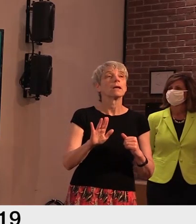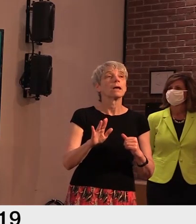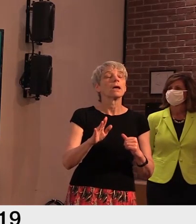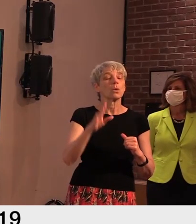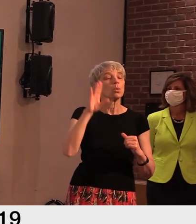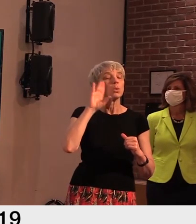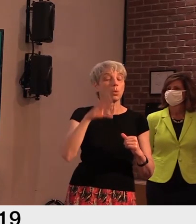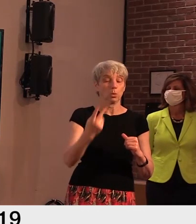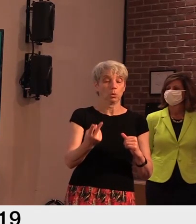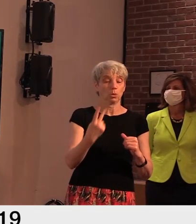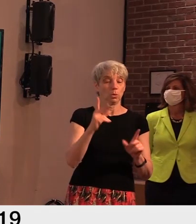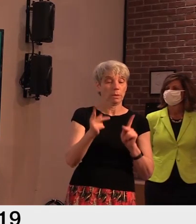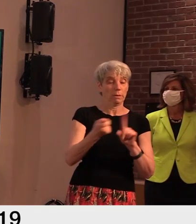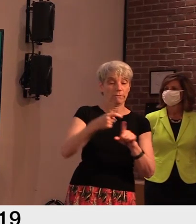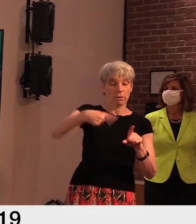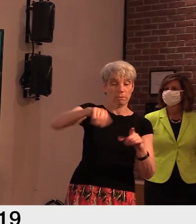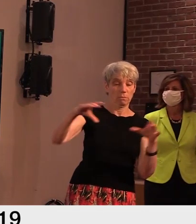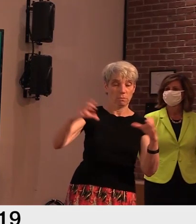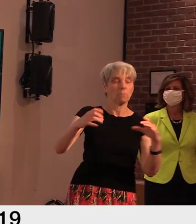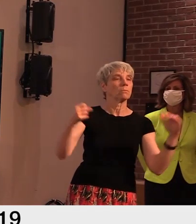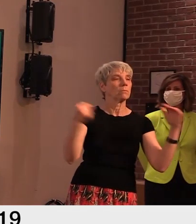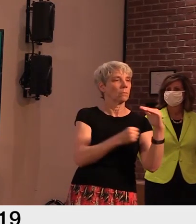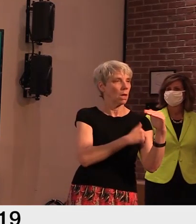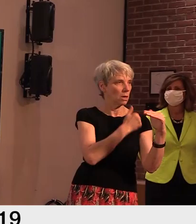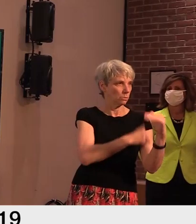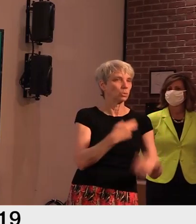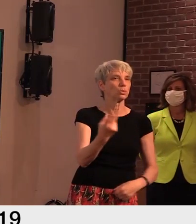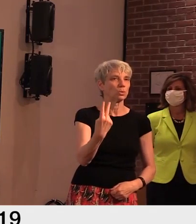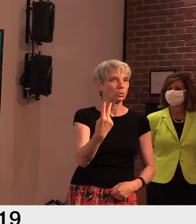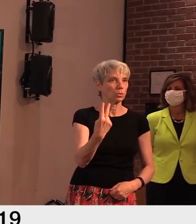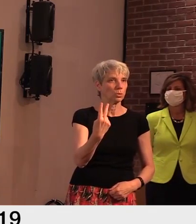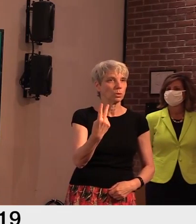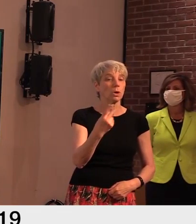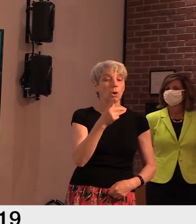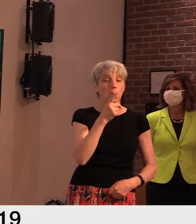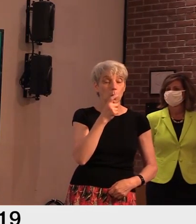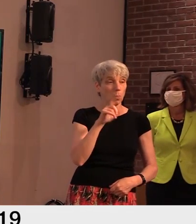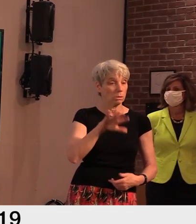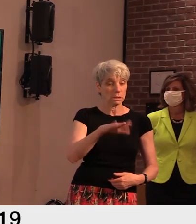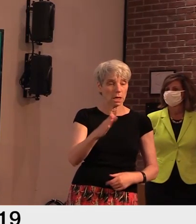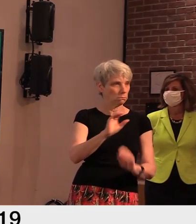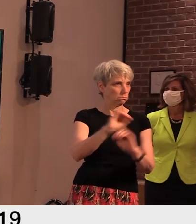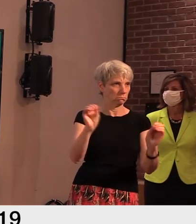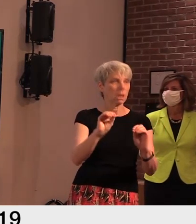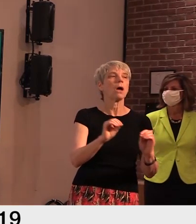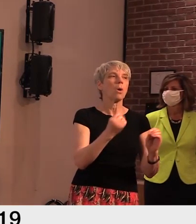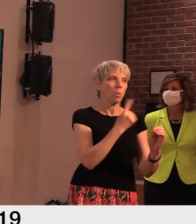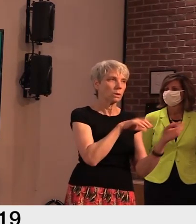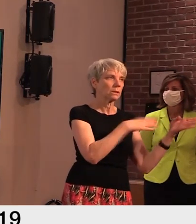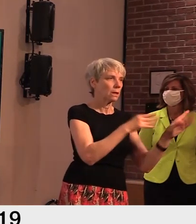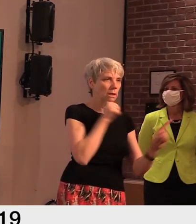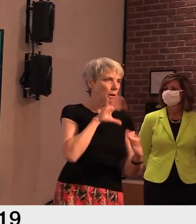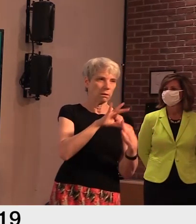The age range has not changed. It's still youngest was age 1, oldest has been age